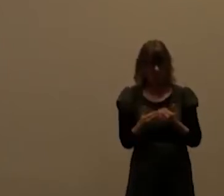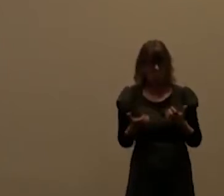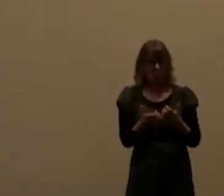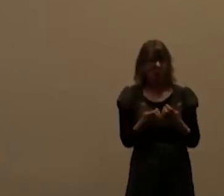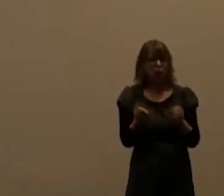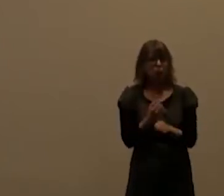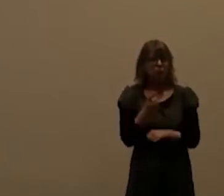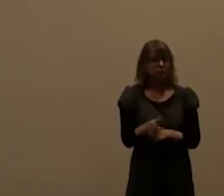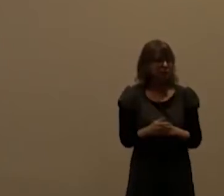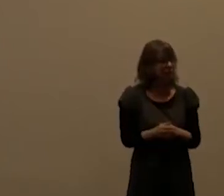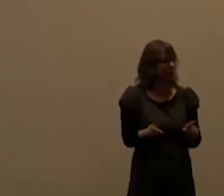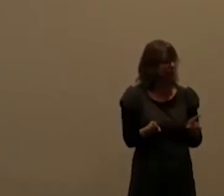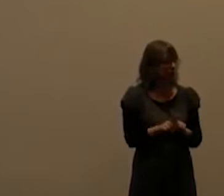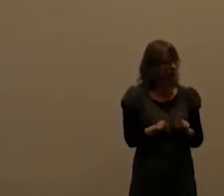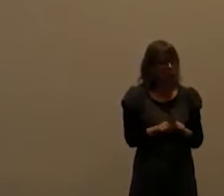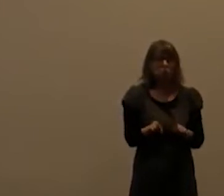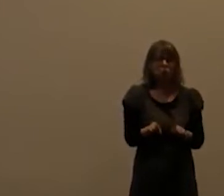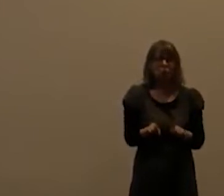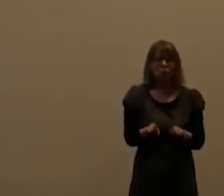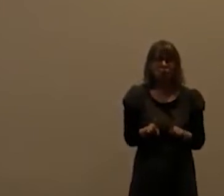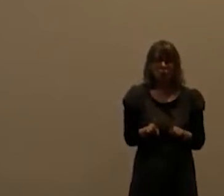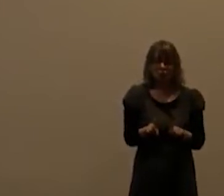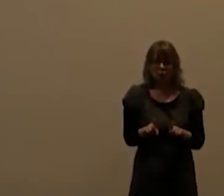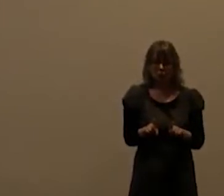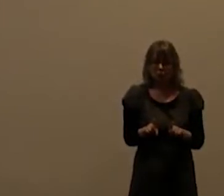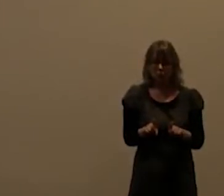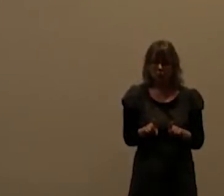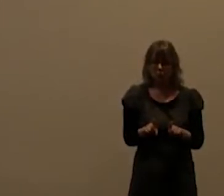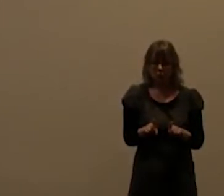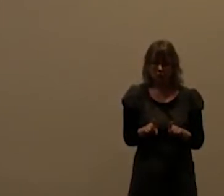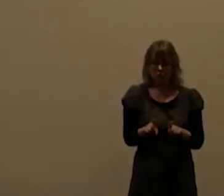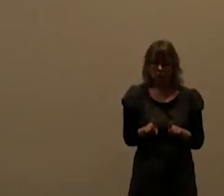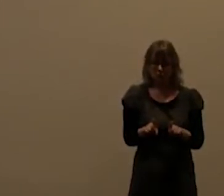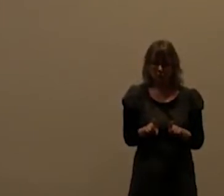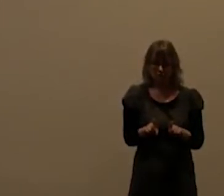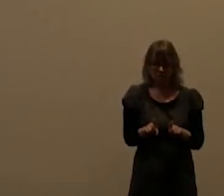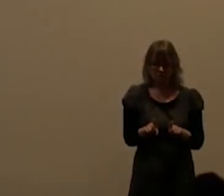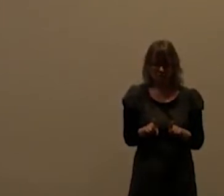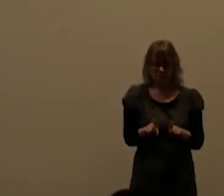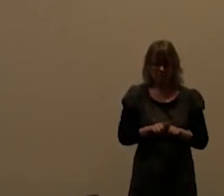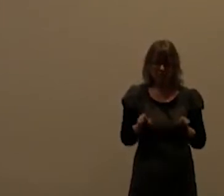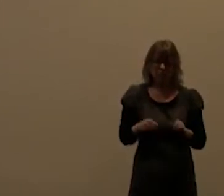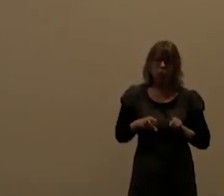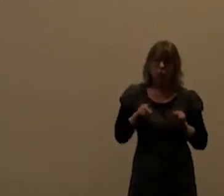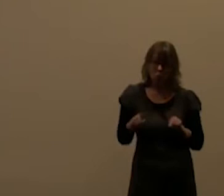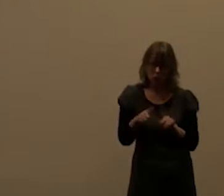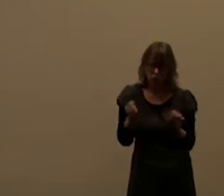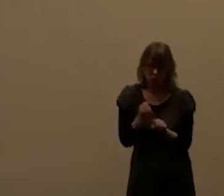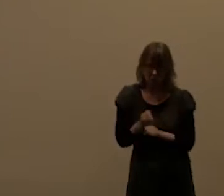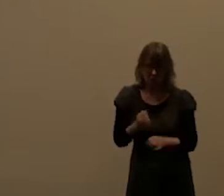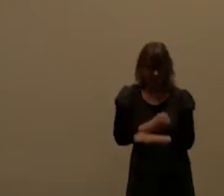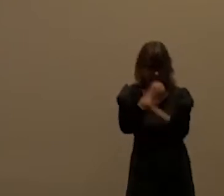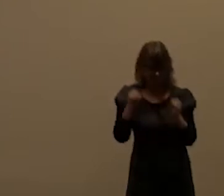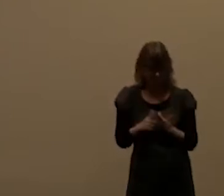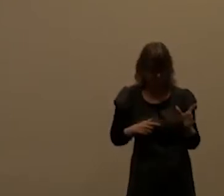mentioned API management and that kind of integration scenario, definitely check out the Fusion Dev approach to building Power Apps because it touches on how to